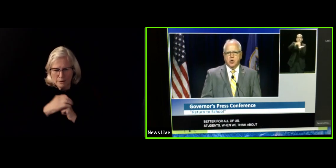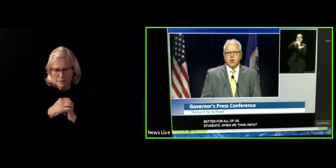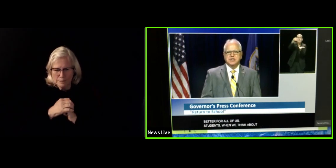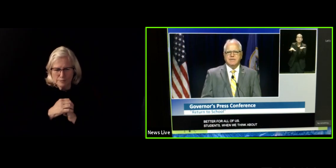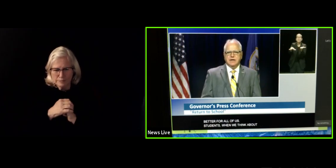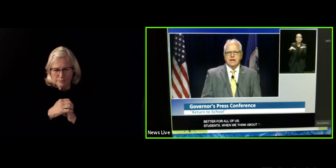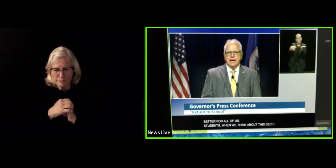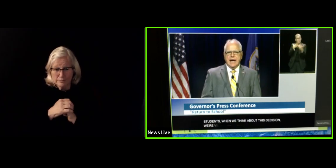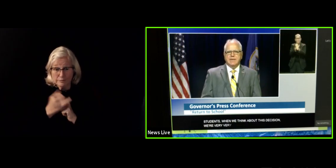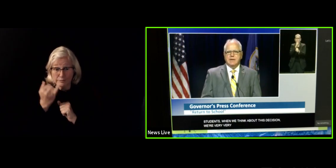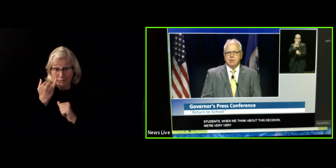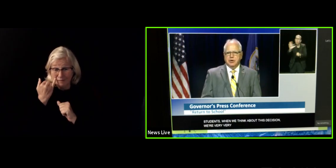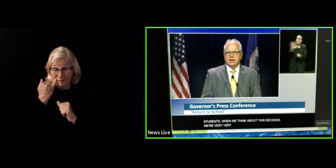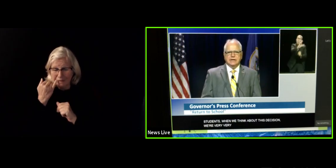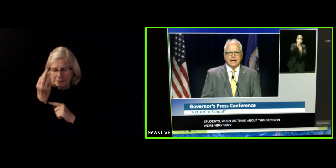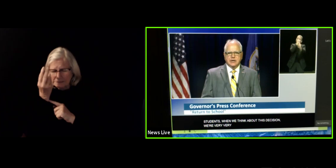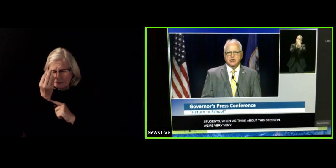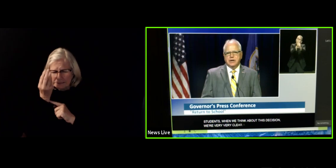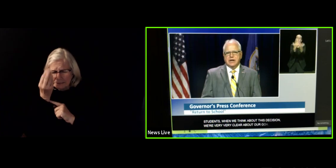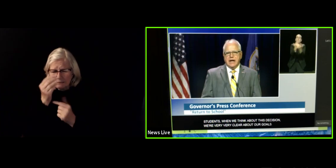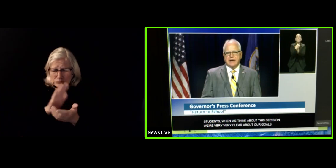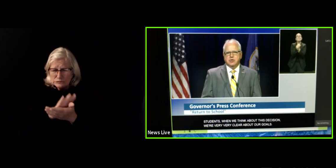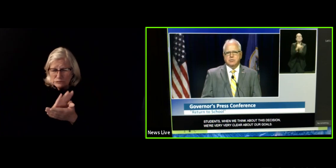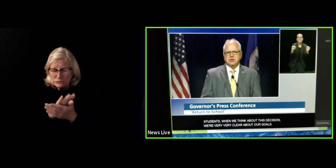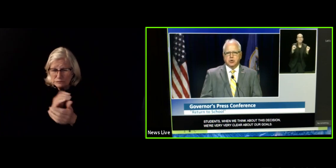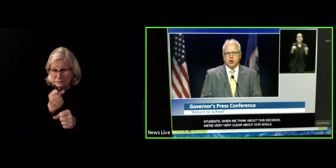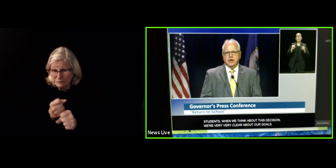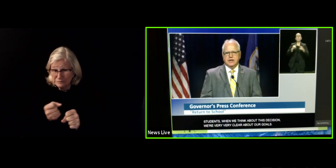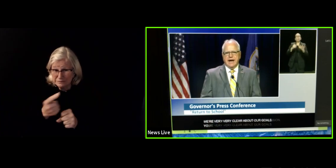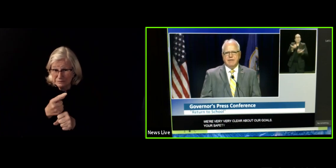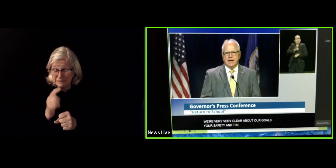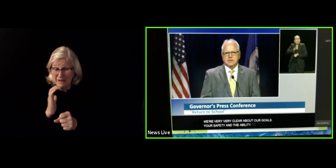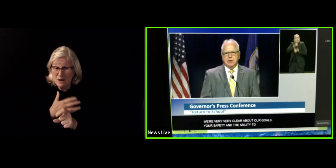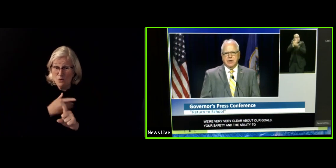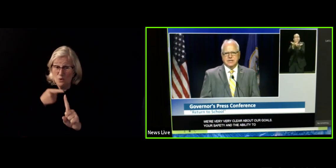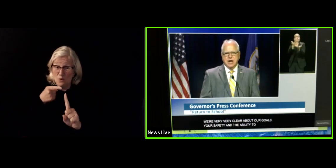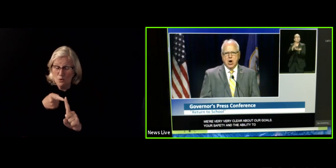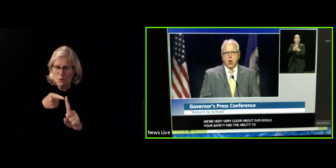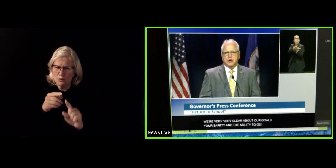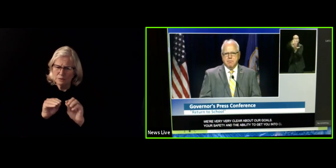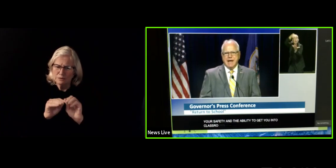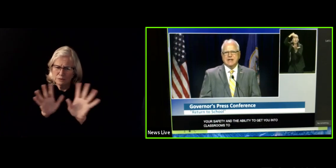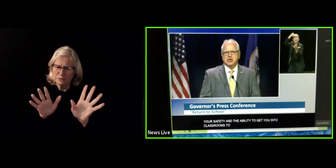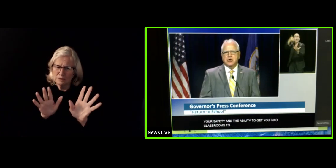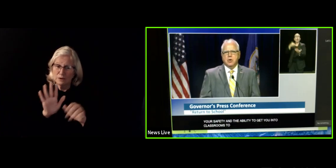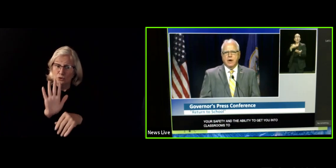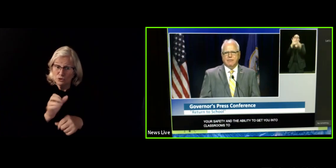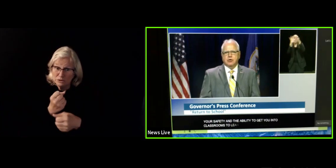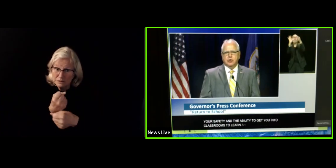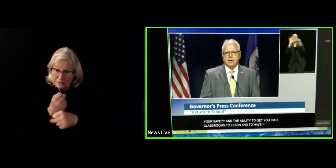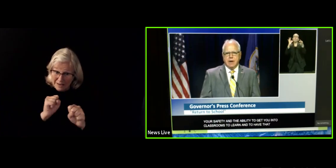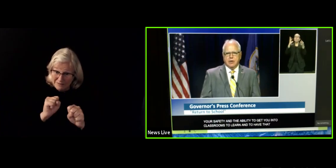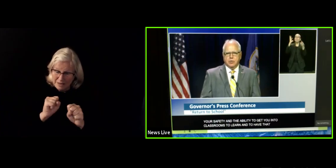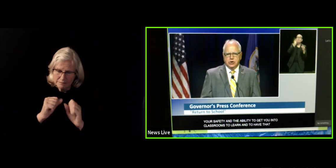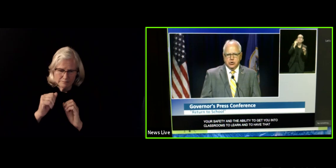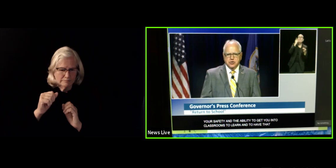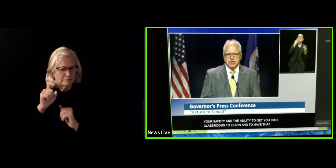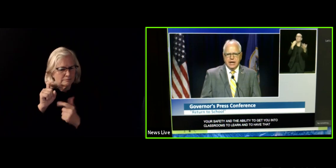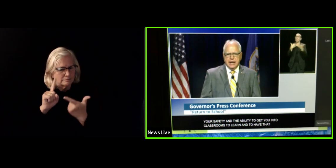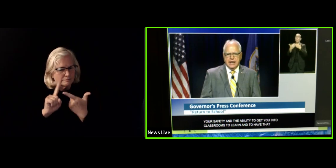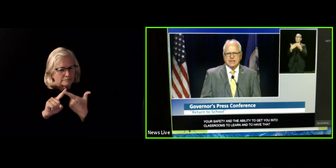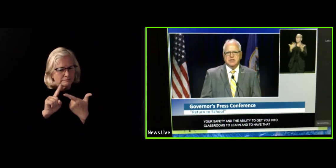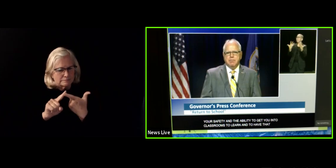Your safety and the ability to get you into classrooms to learn and to have that experience, or to make sure that whatever learning model we